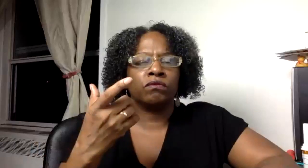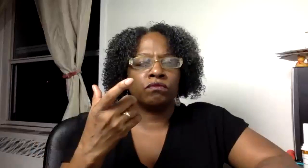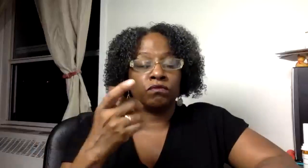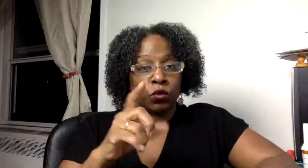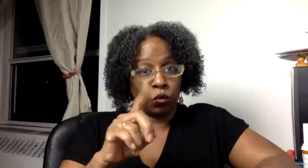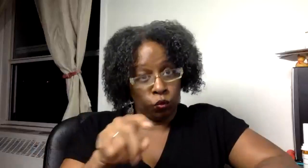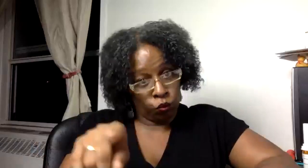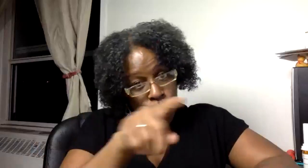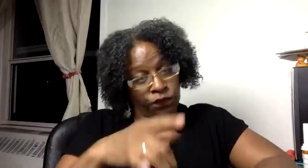color?